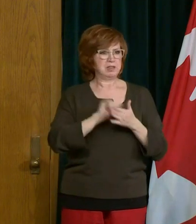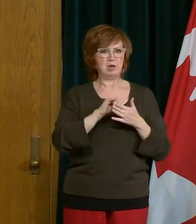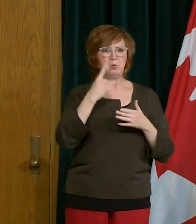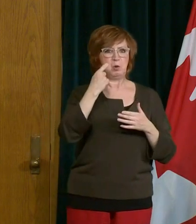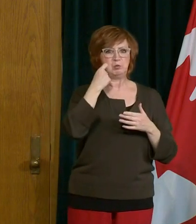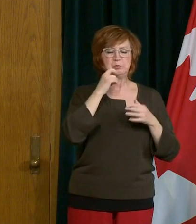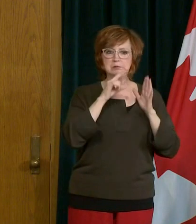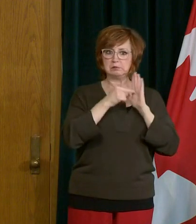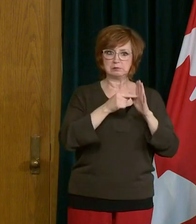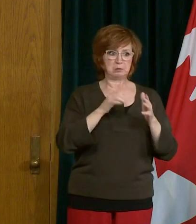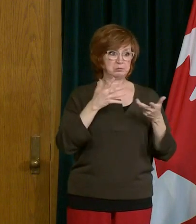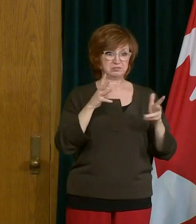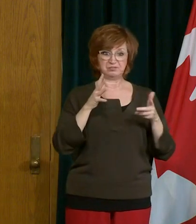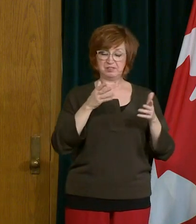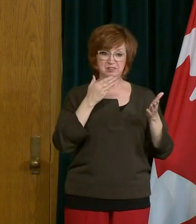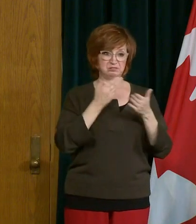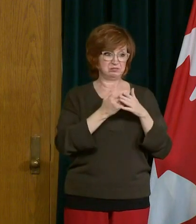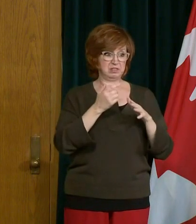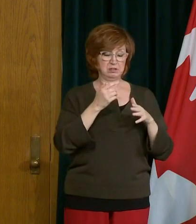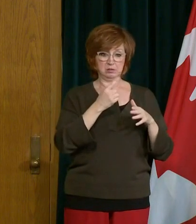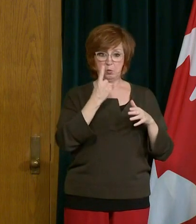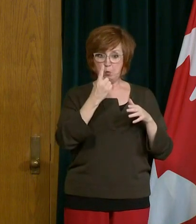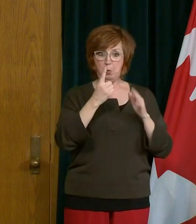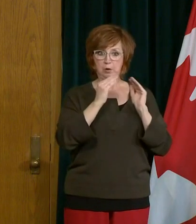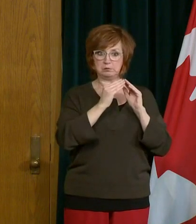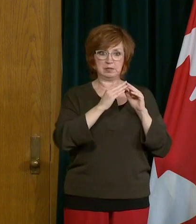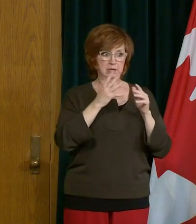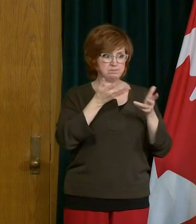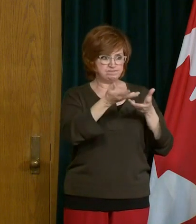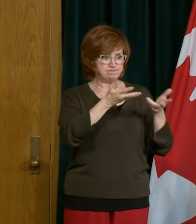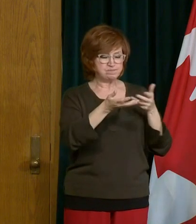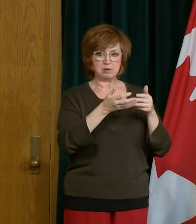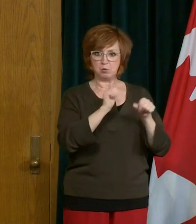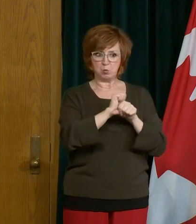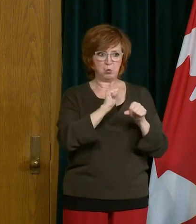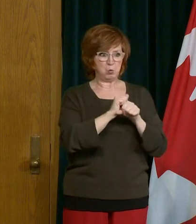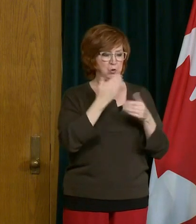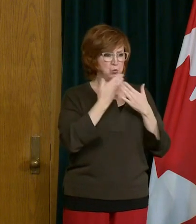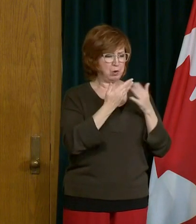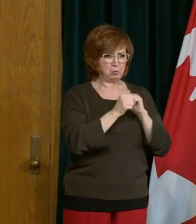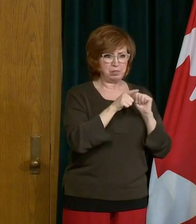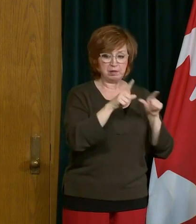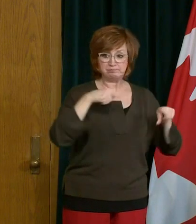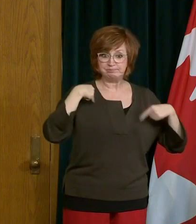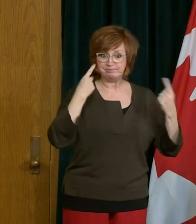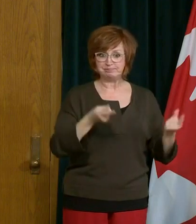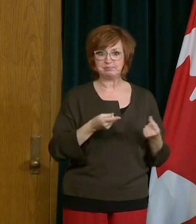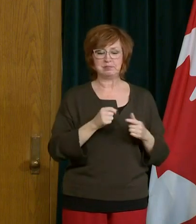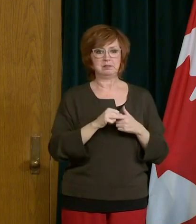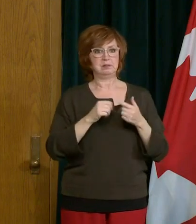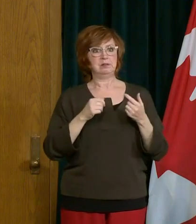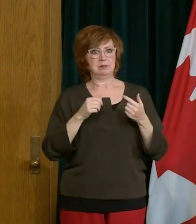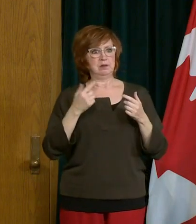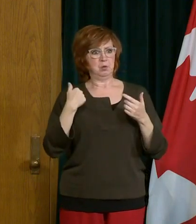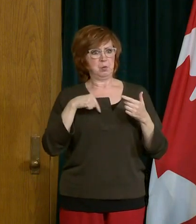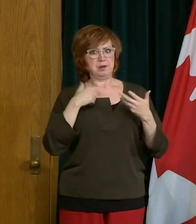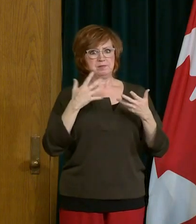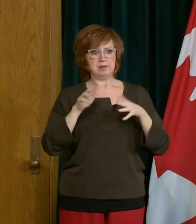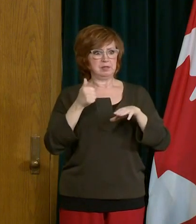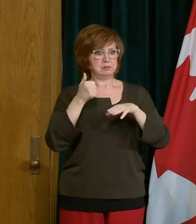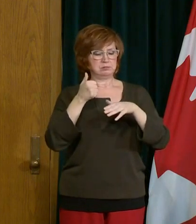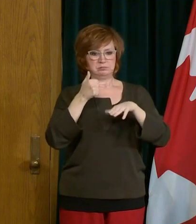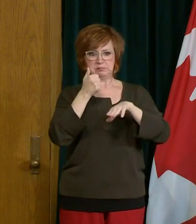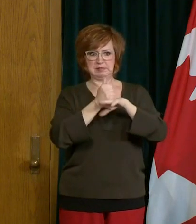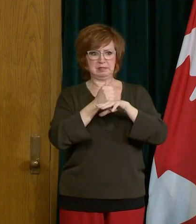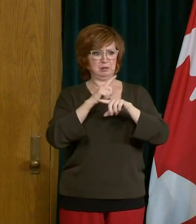role in working with a specific northern community, and we've done it with a number of other northern communities on addressing some of the local challenges that